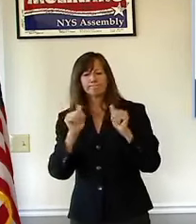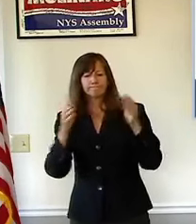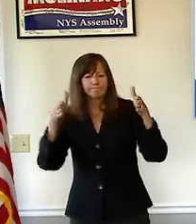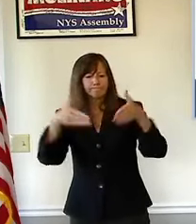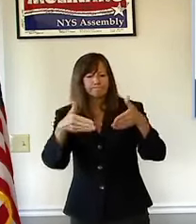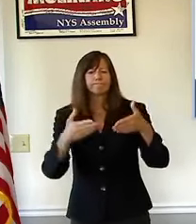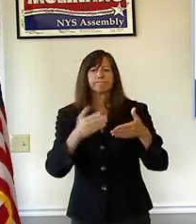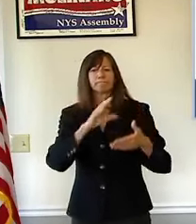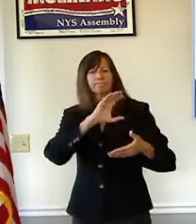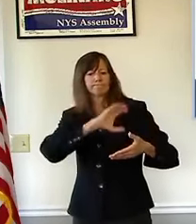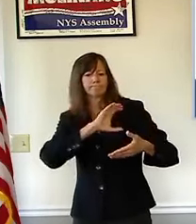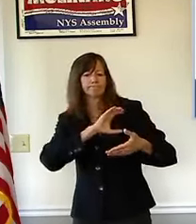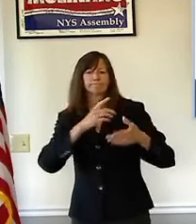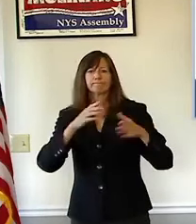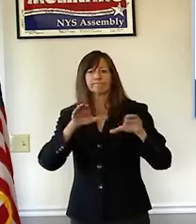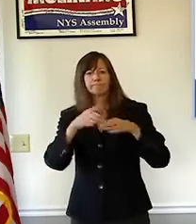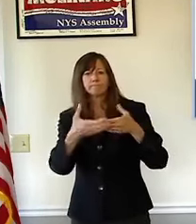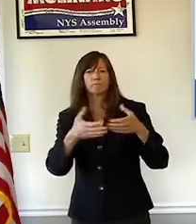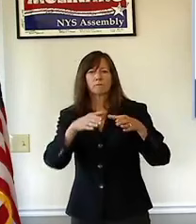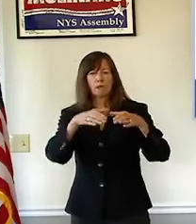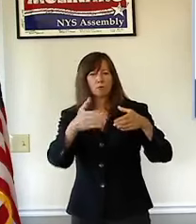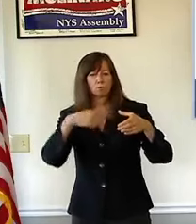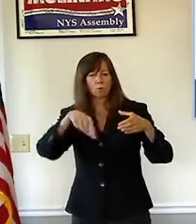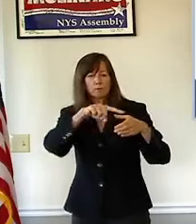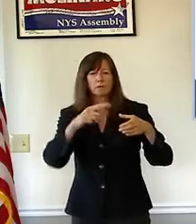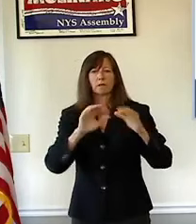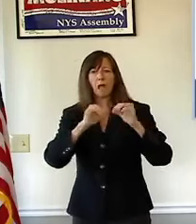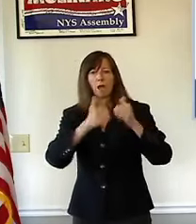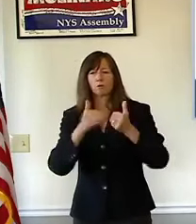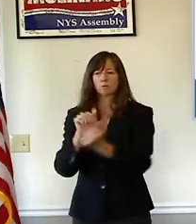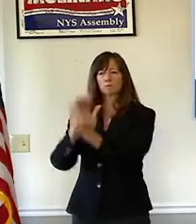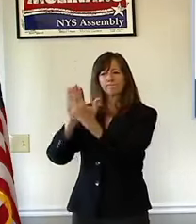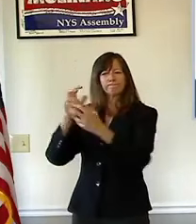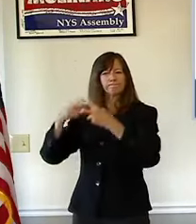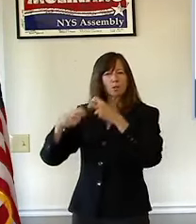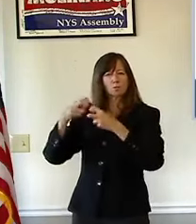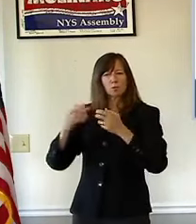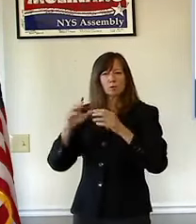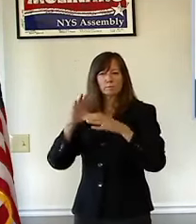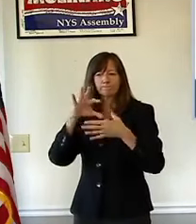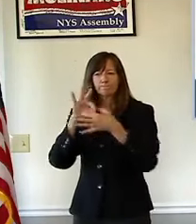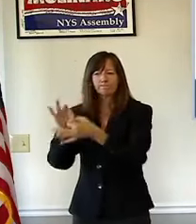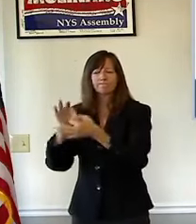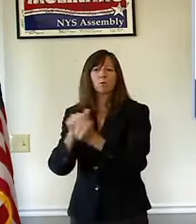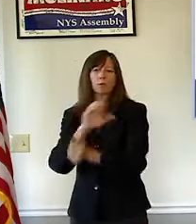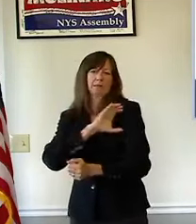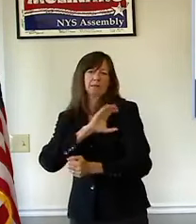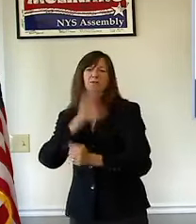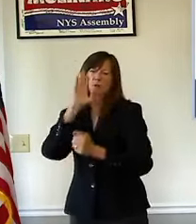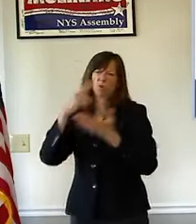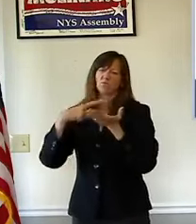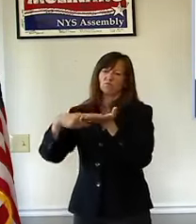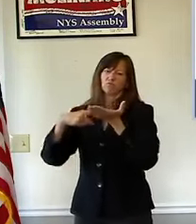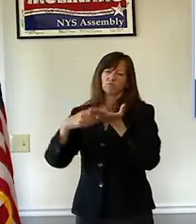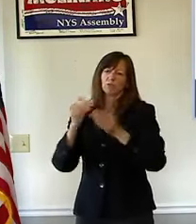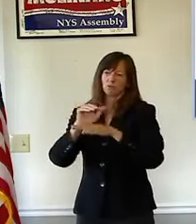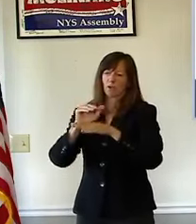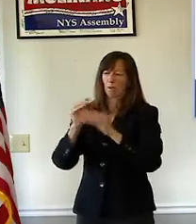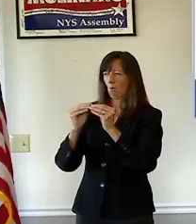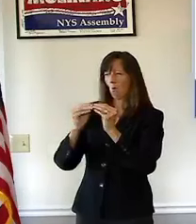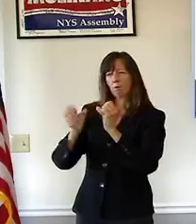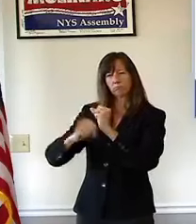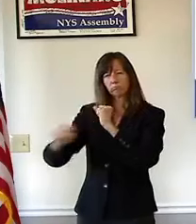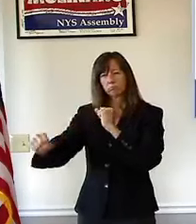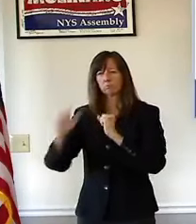policy enhancements and addressing concerns within law enforcement. We'll talk a little bit about that this evening. If you get disconnected